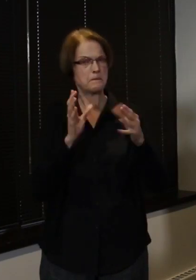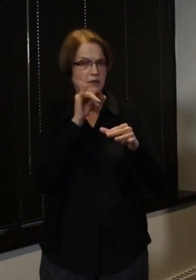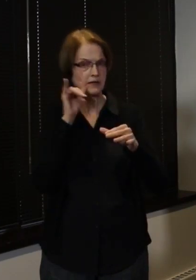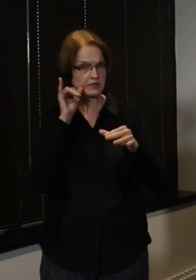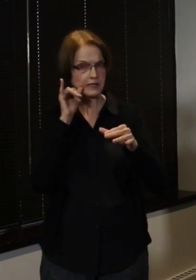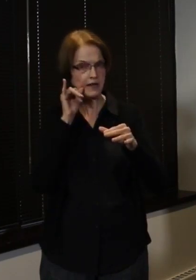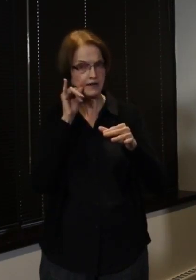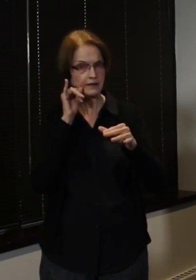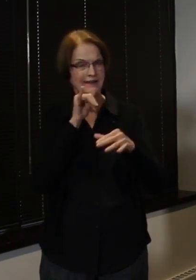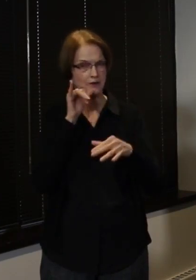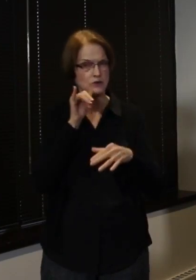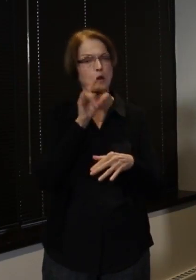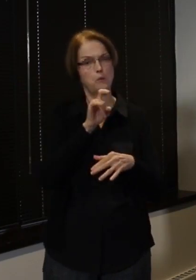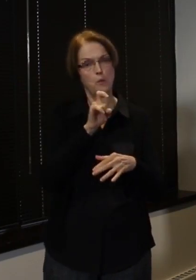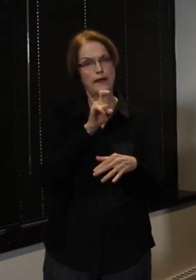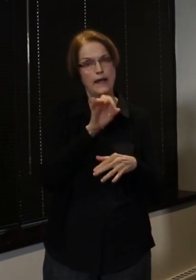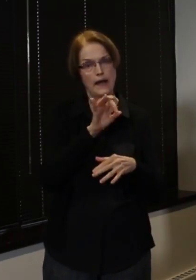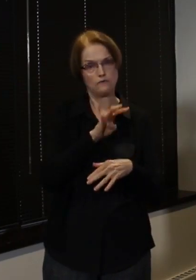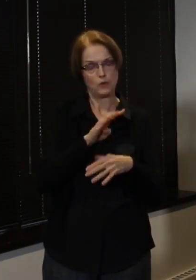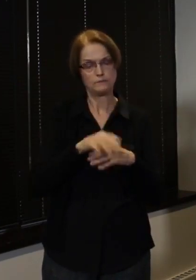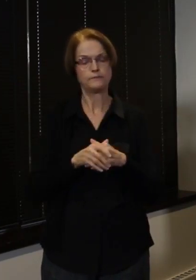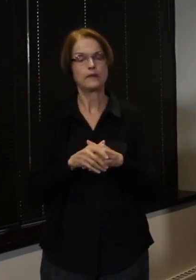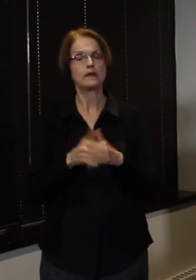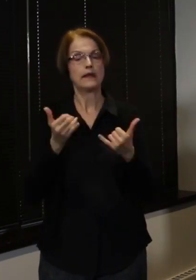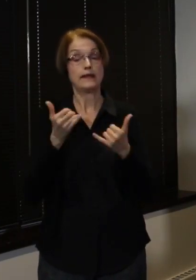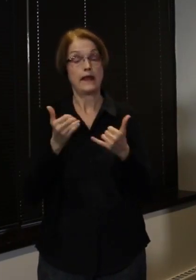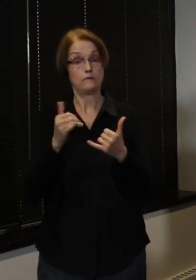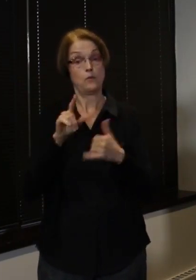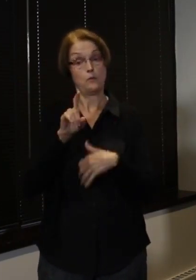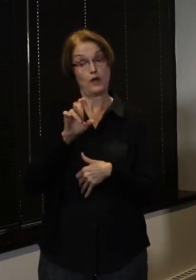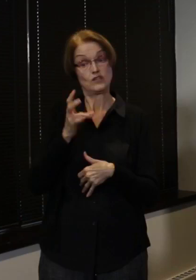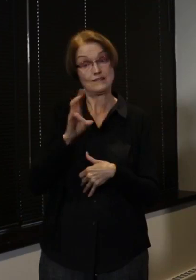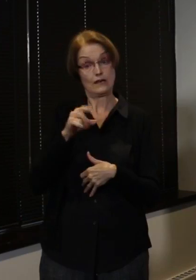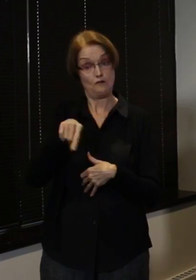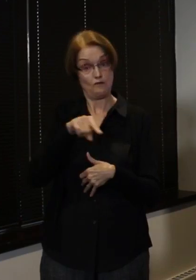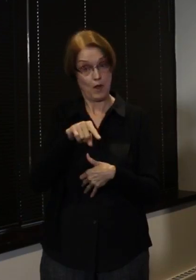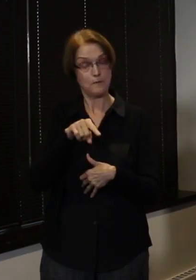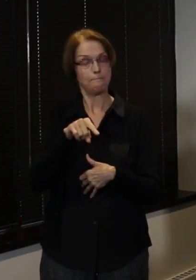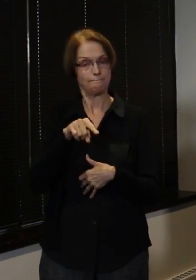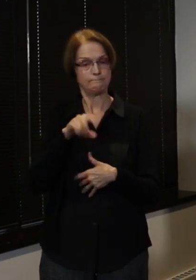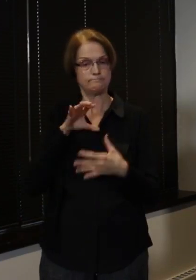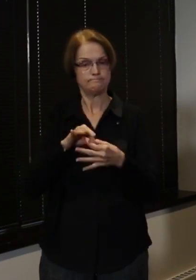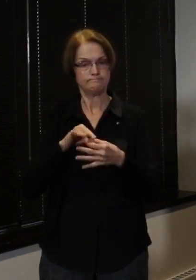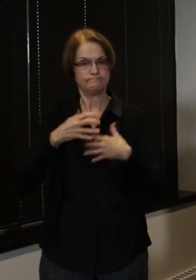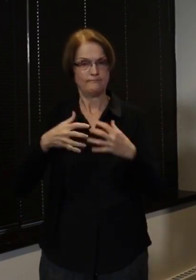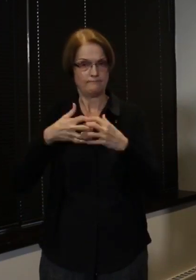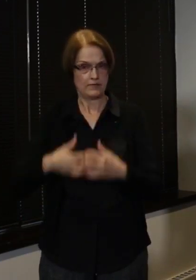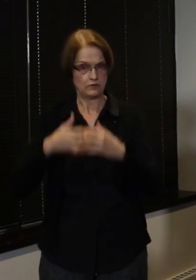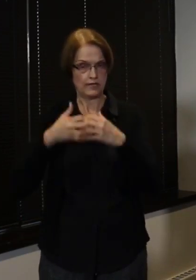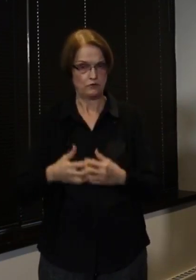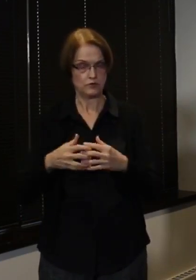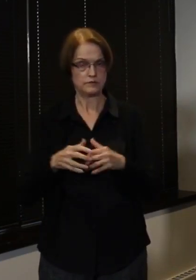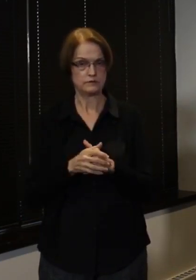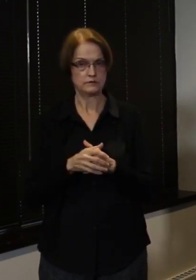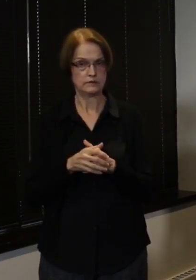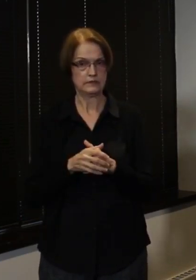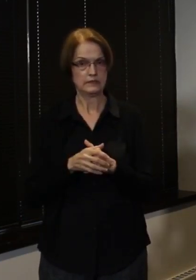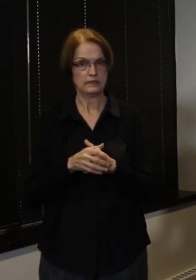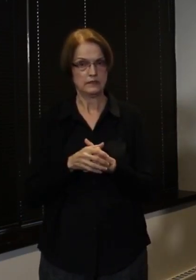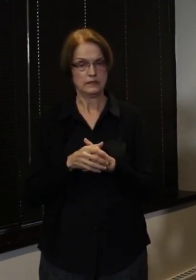at 194. And we have 117 confirmed COVID patients on ventilators, which is up